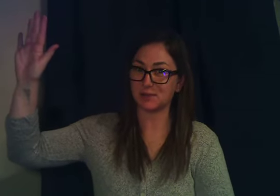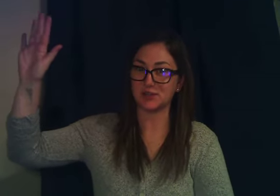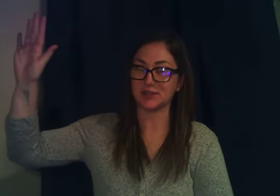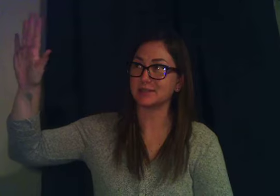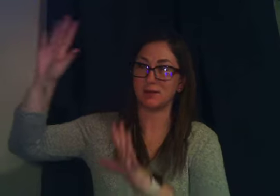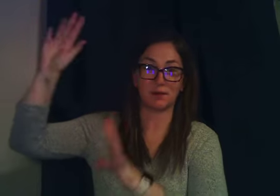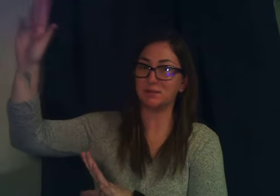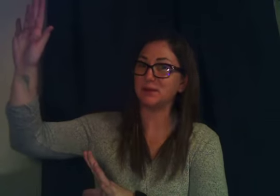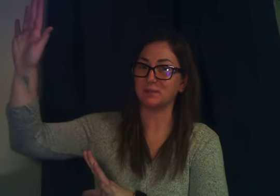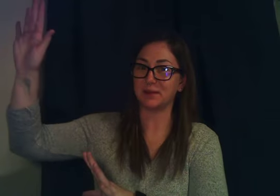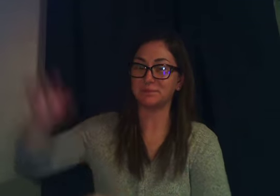about Jesus. We already put him there.